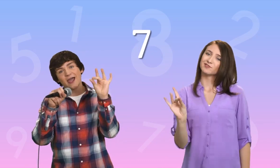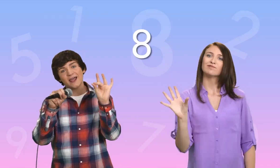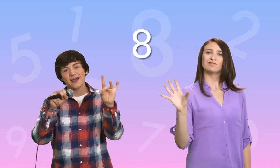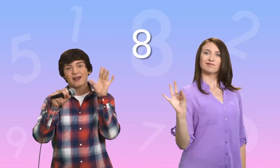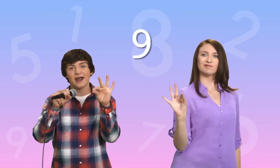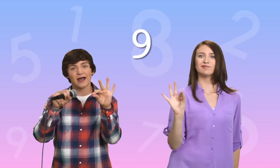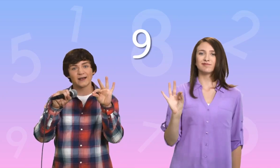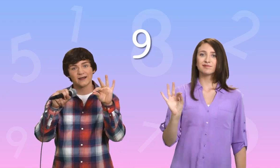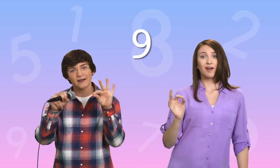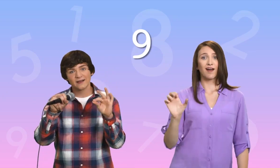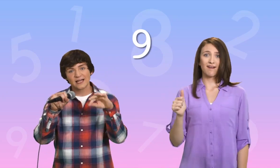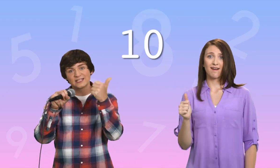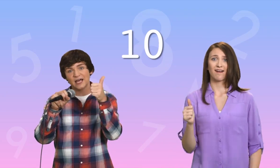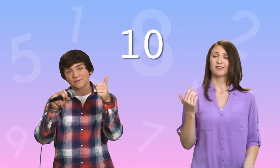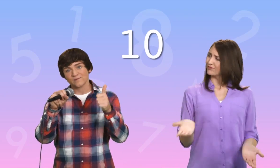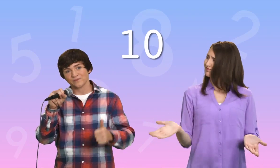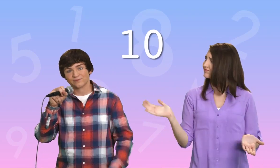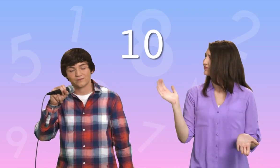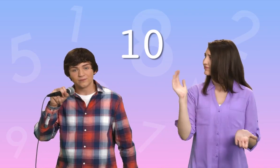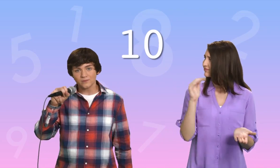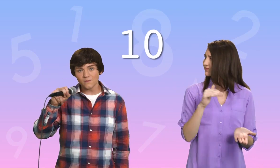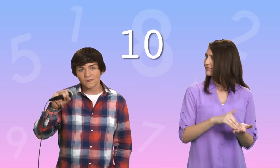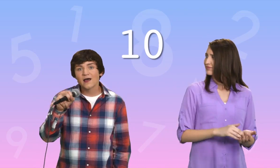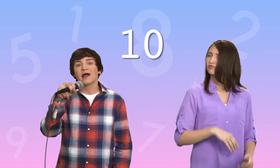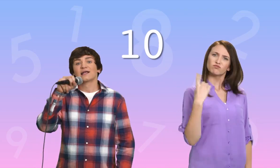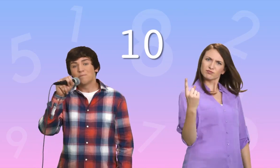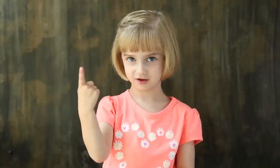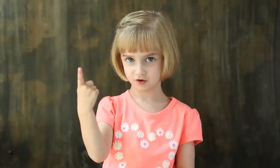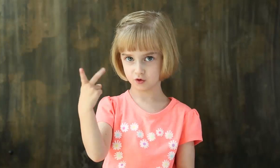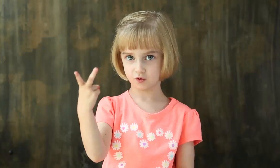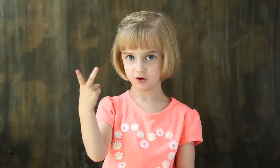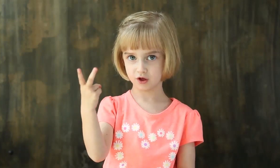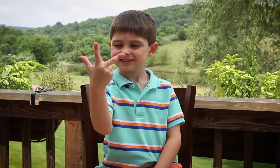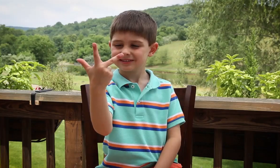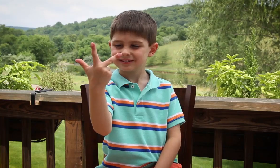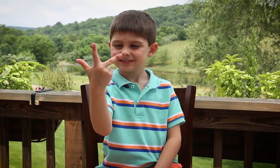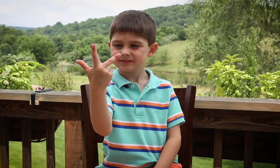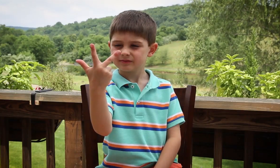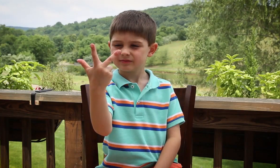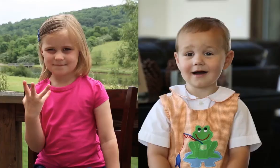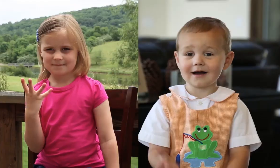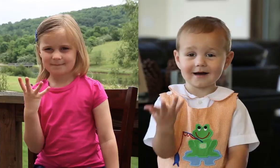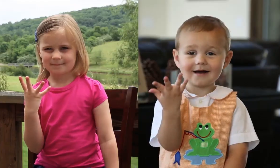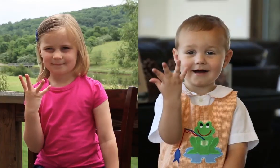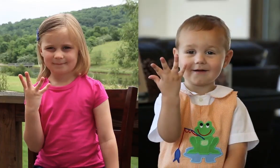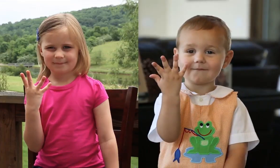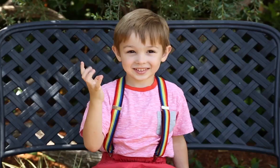eight, nine, 10. Start over again. One, two, three, four, five,